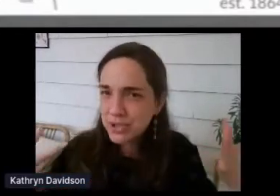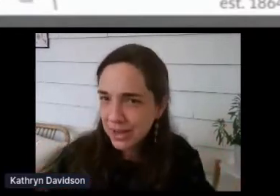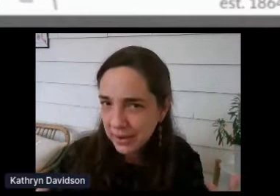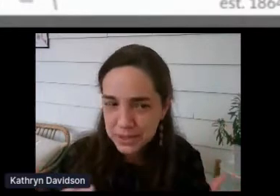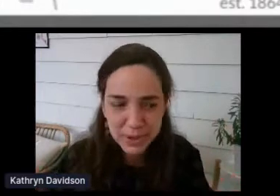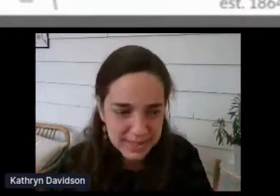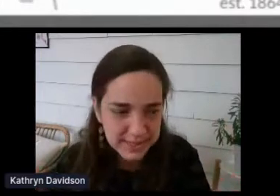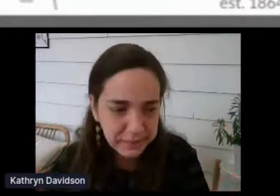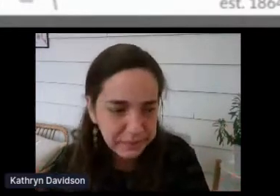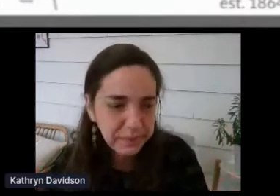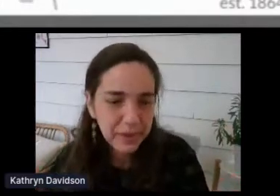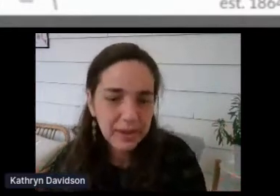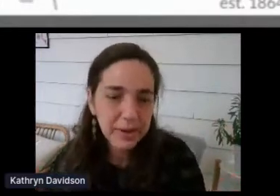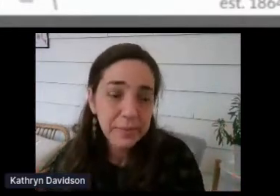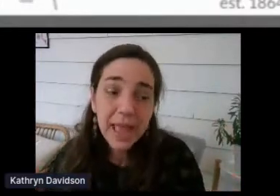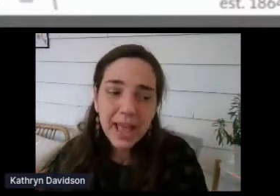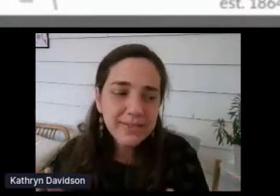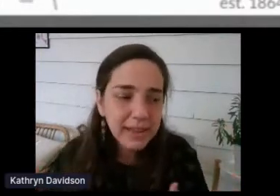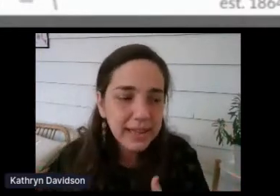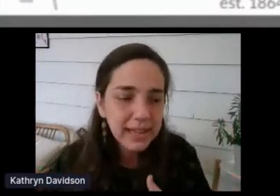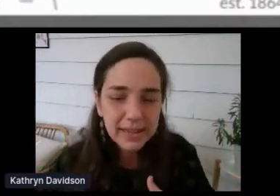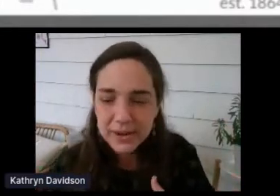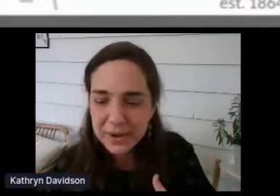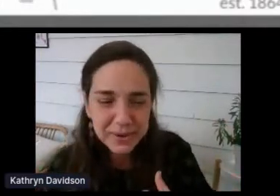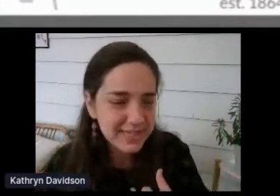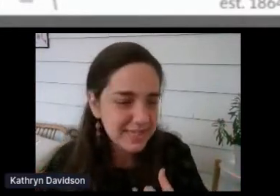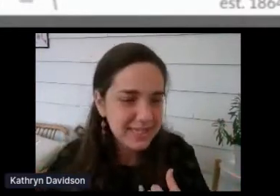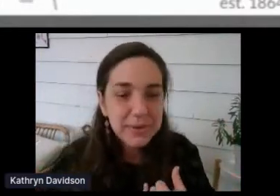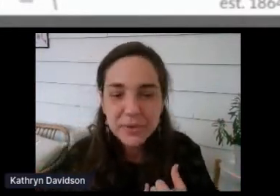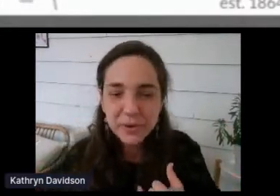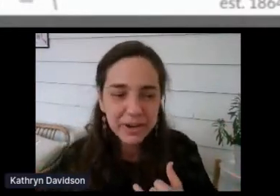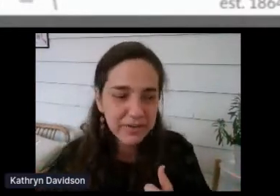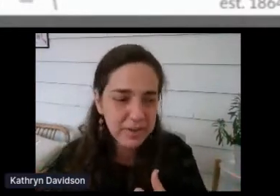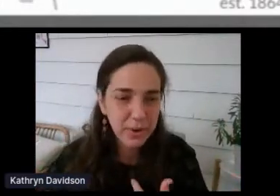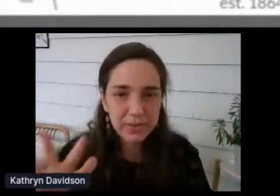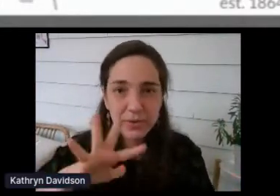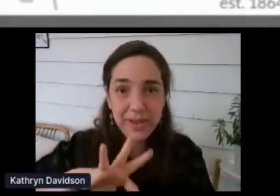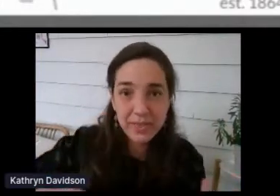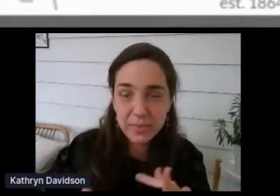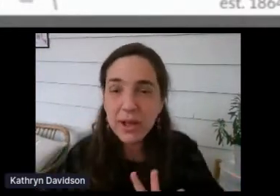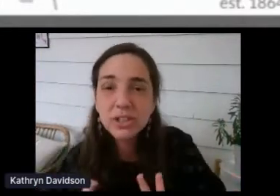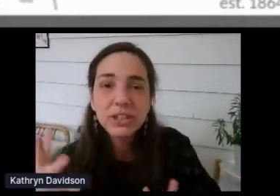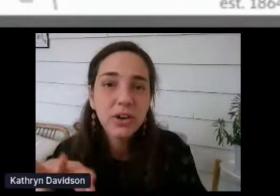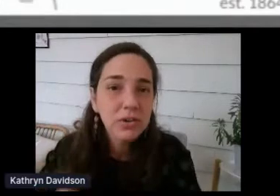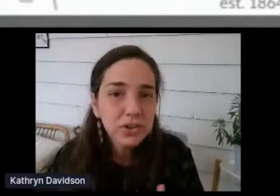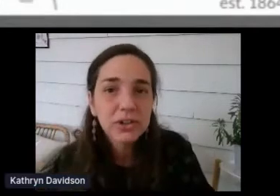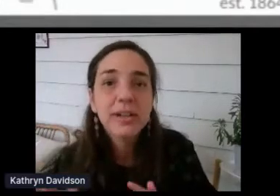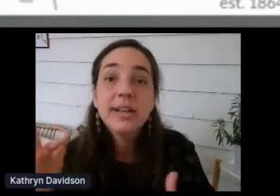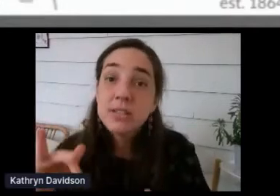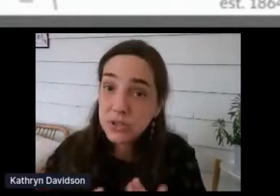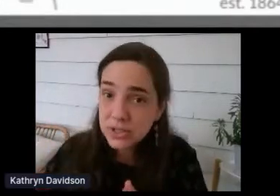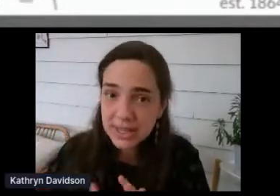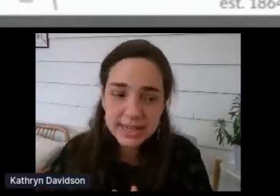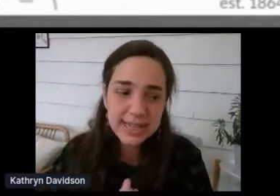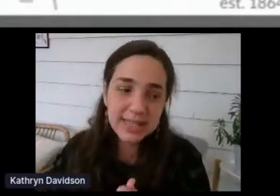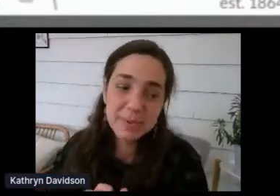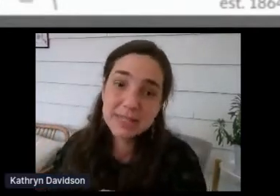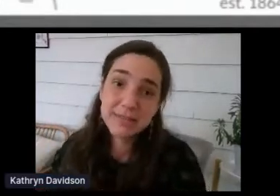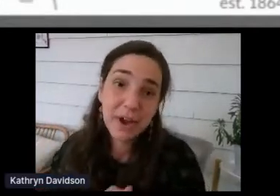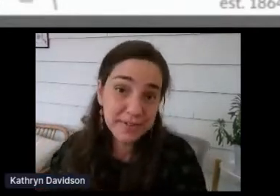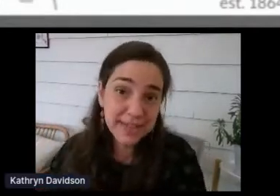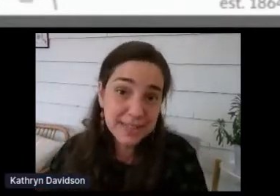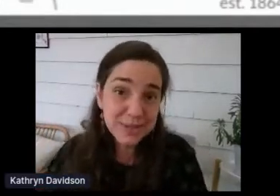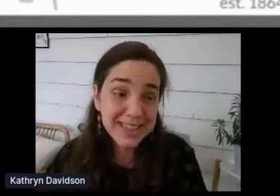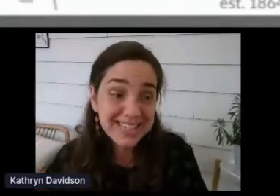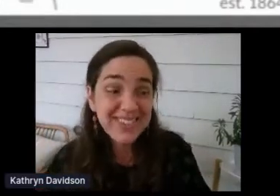more abstract language processing. And finally, I noticed that some of you are here for the more anthropology, cultural, social studies aspects